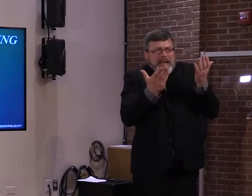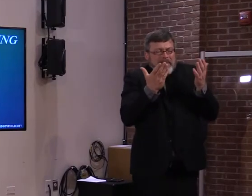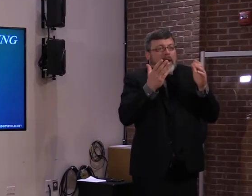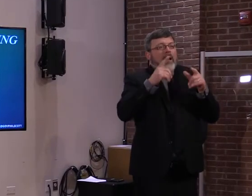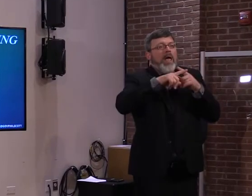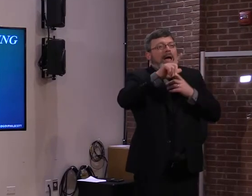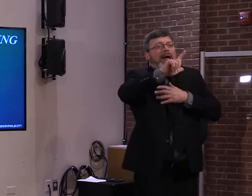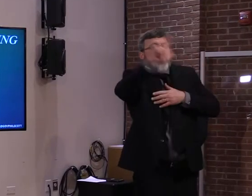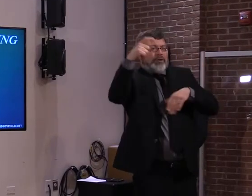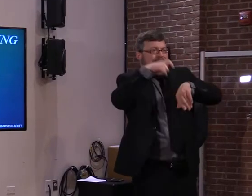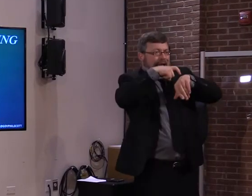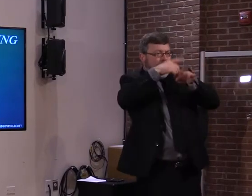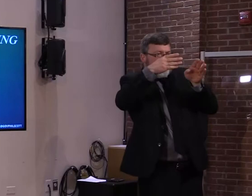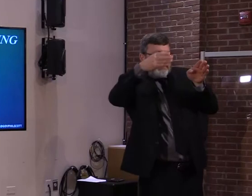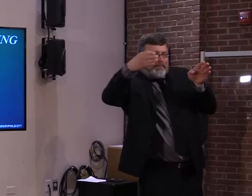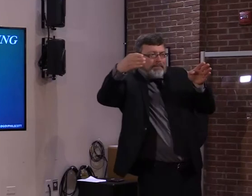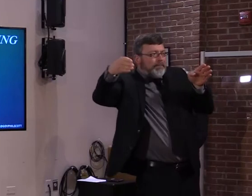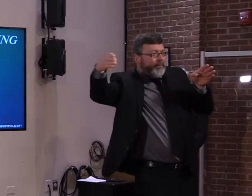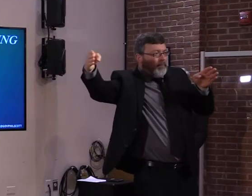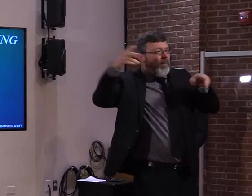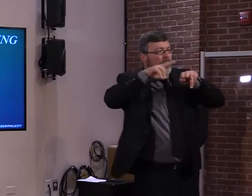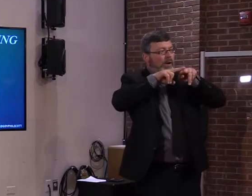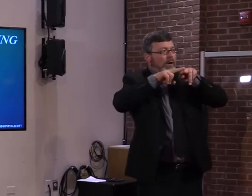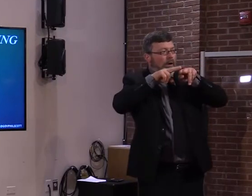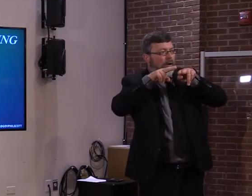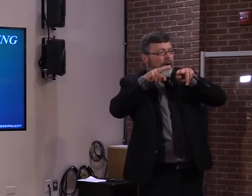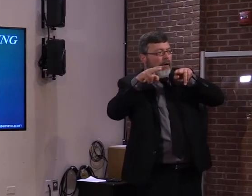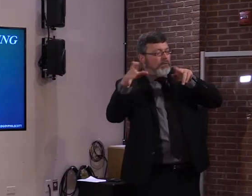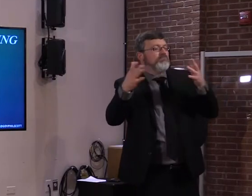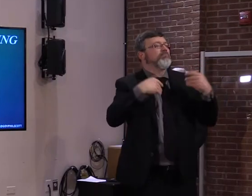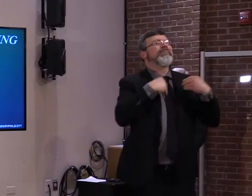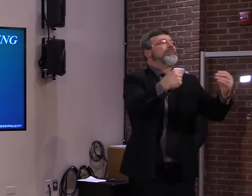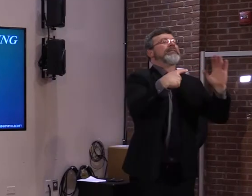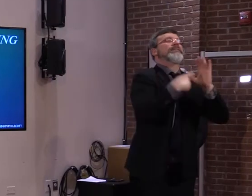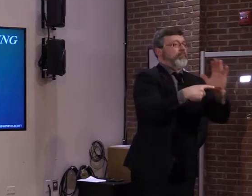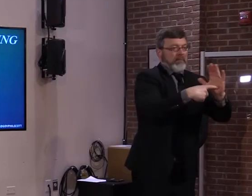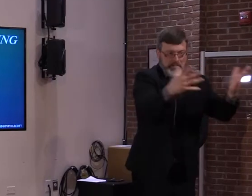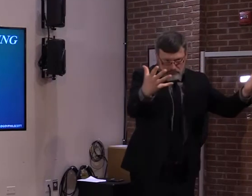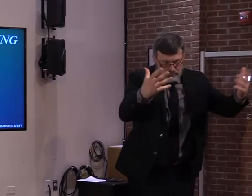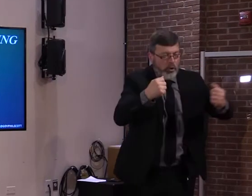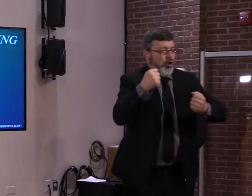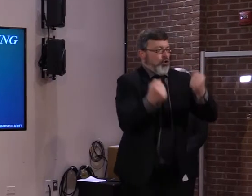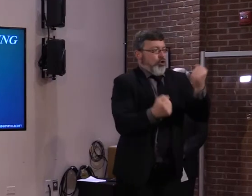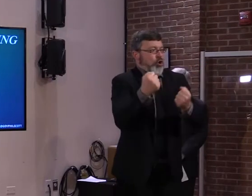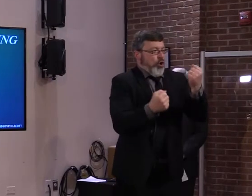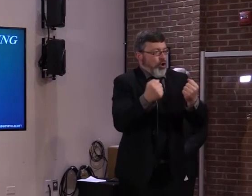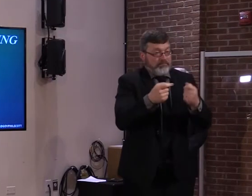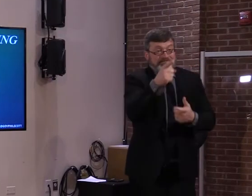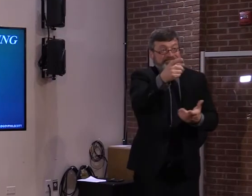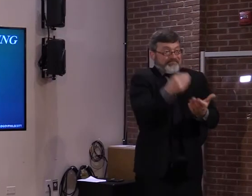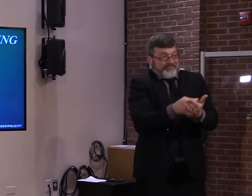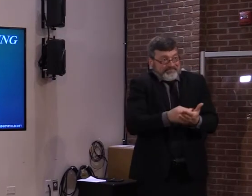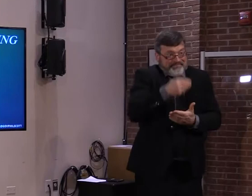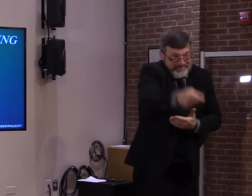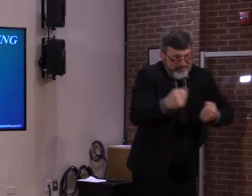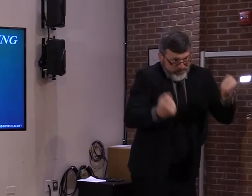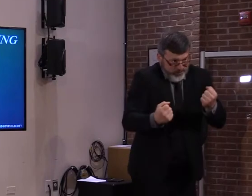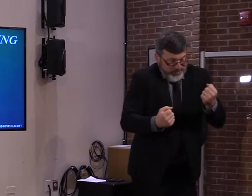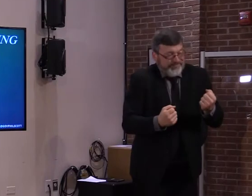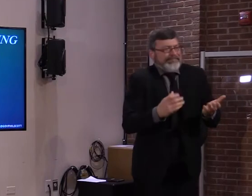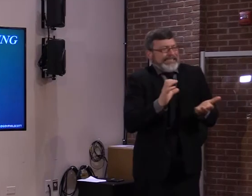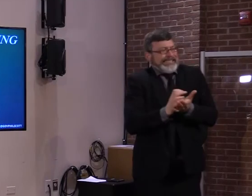vehicle, and you decide you're going to keep that vehicle for a number of years, 10, 12 years